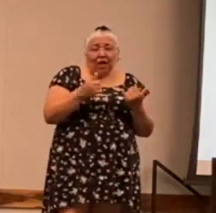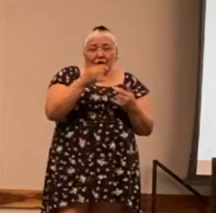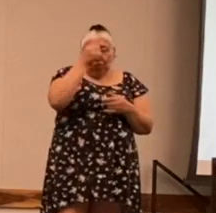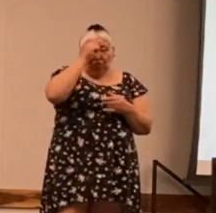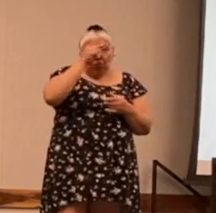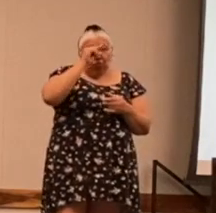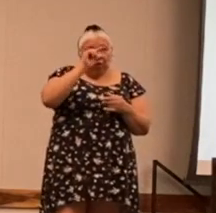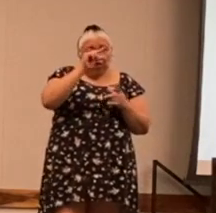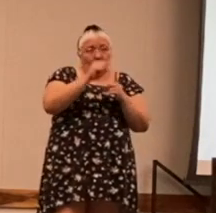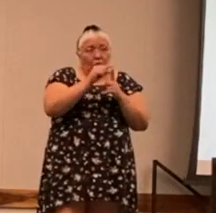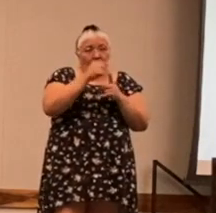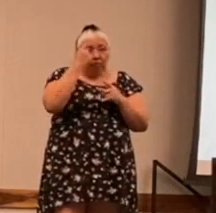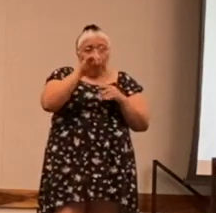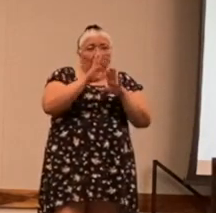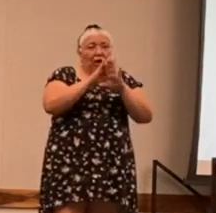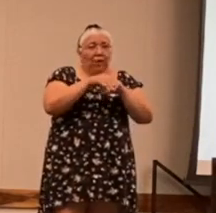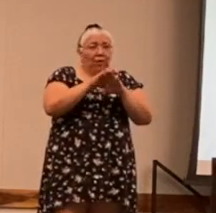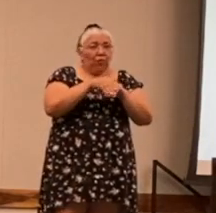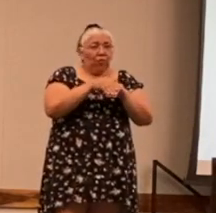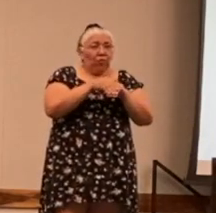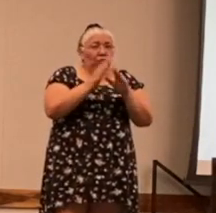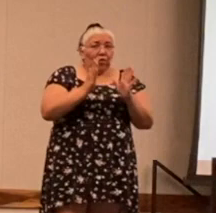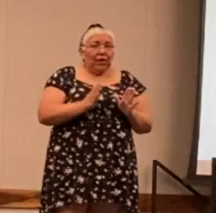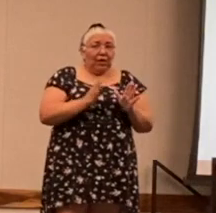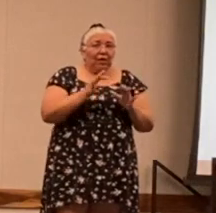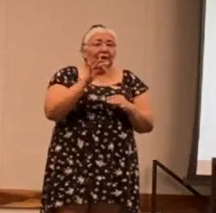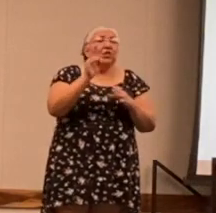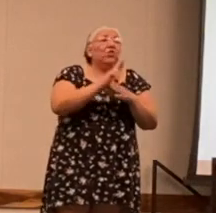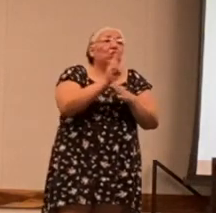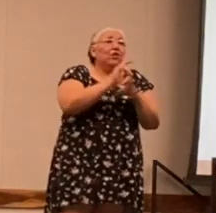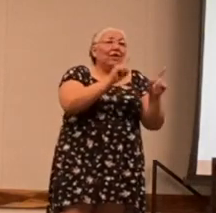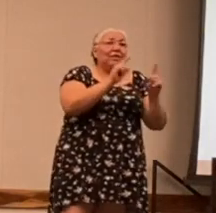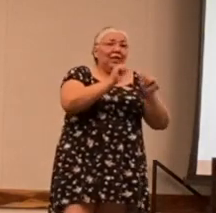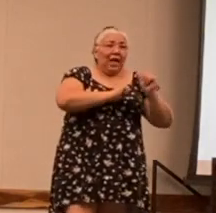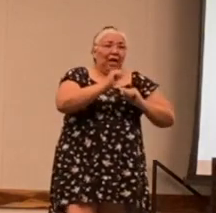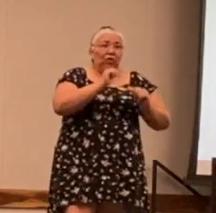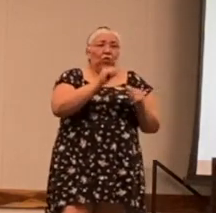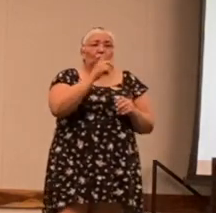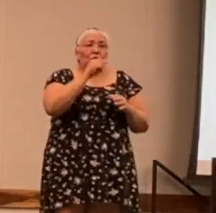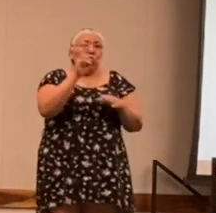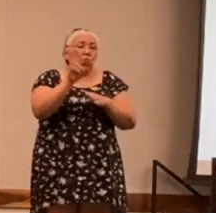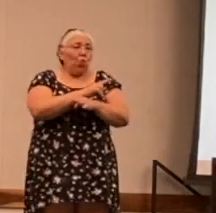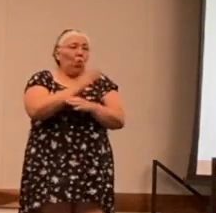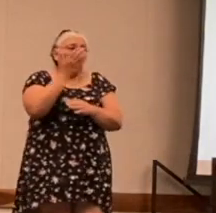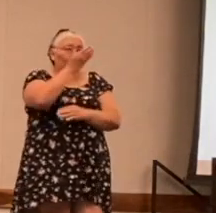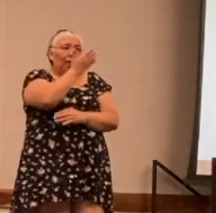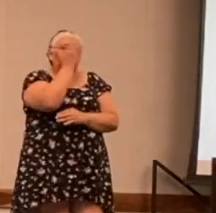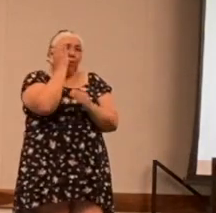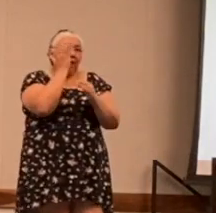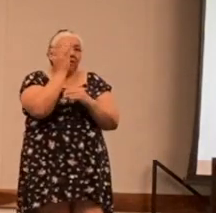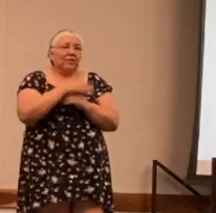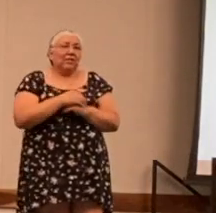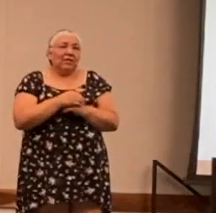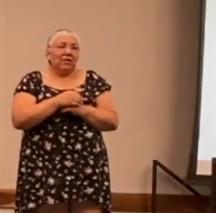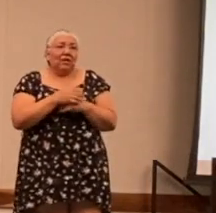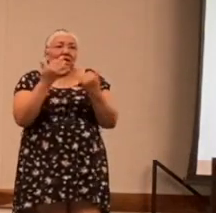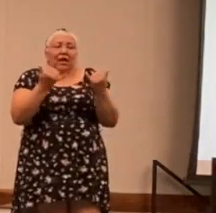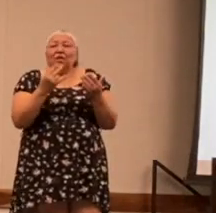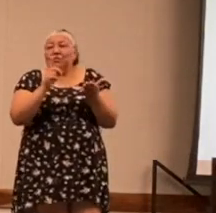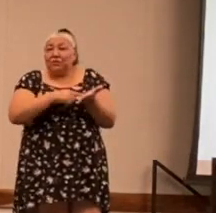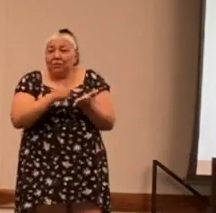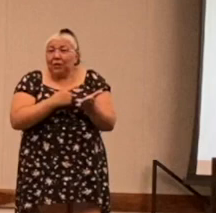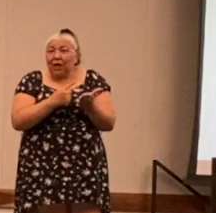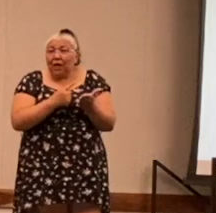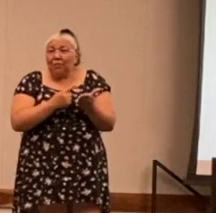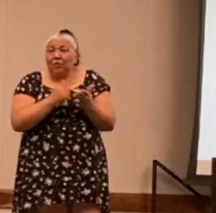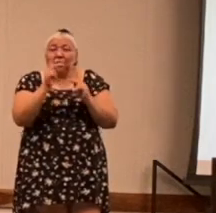for hypocrite, was used as an actor who wore a mask. Okay? So sometimes